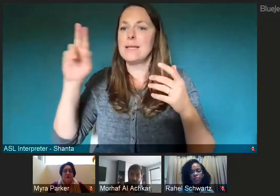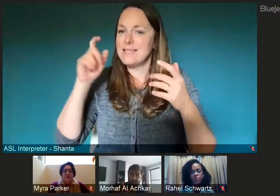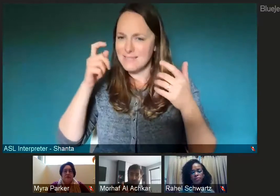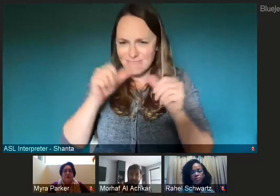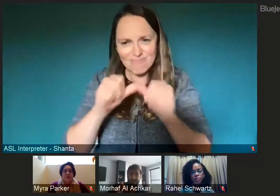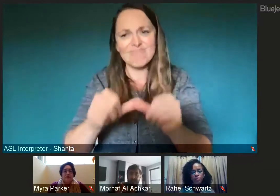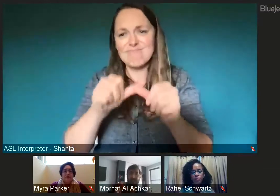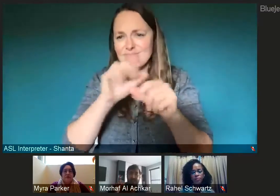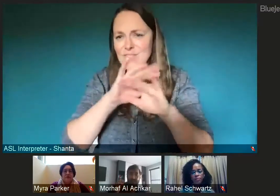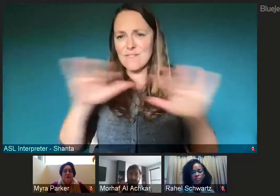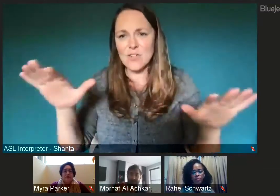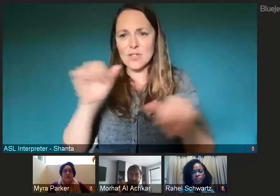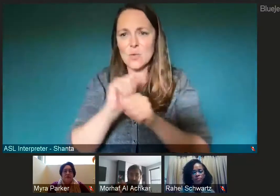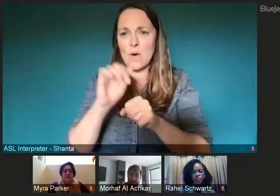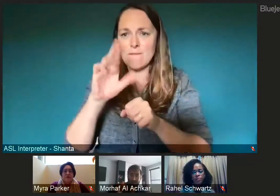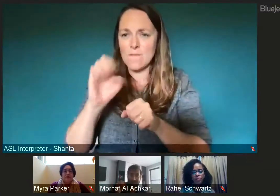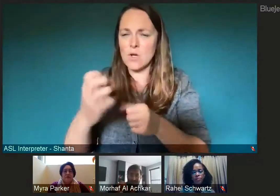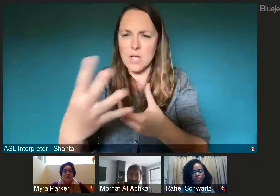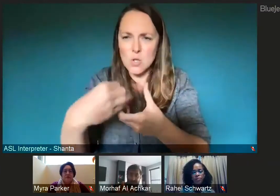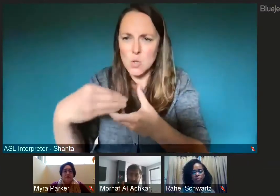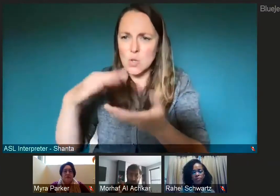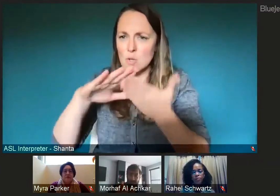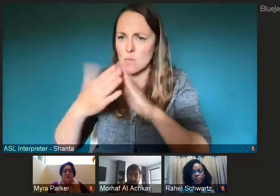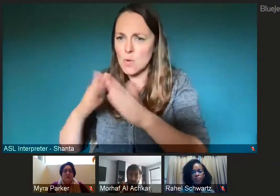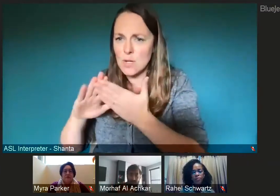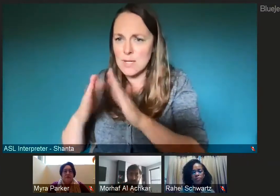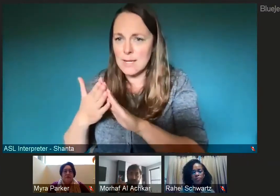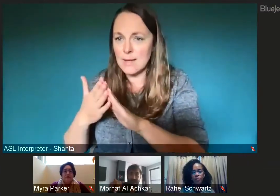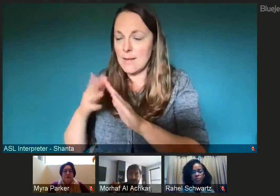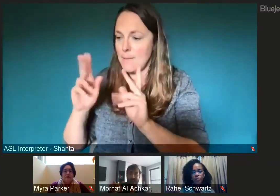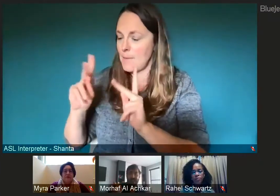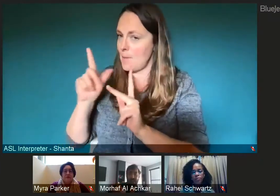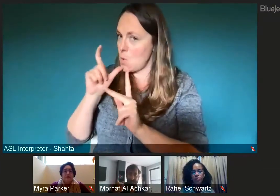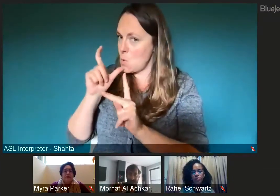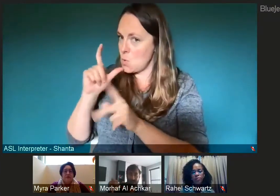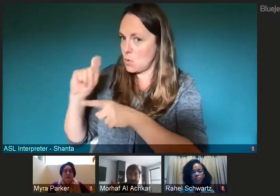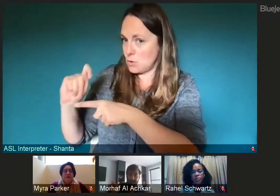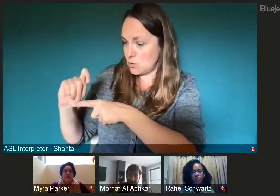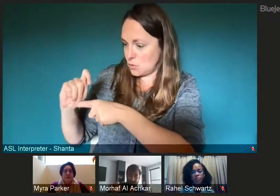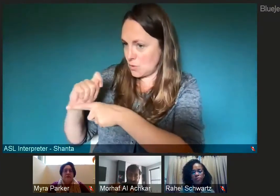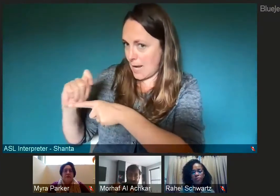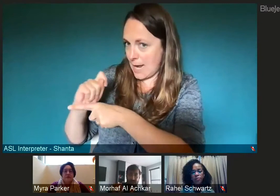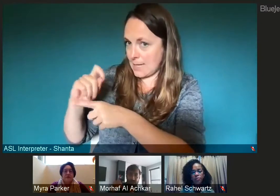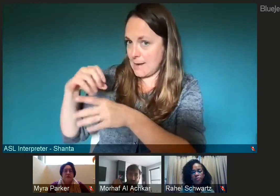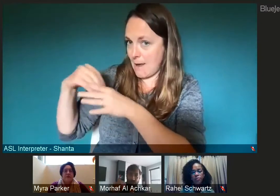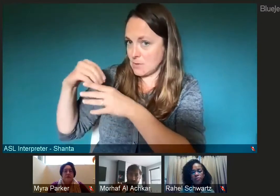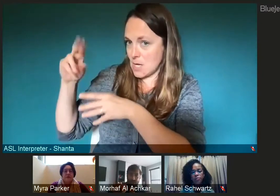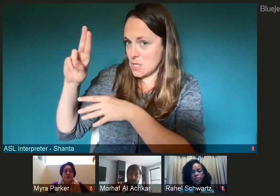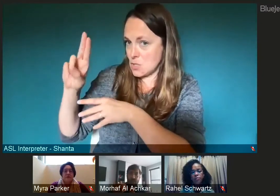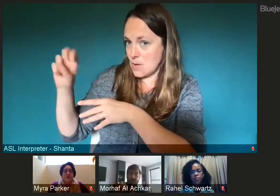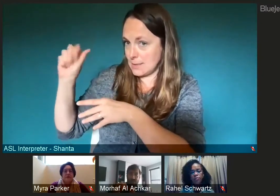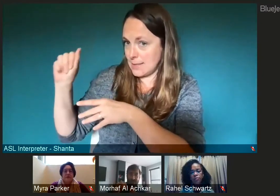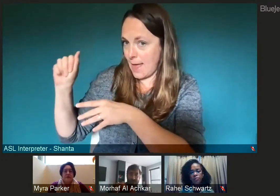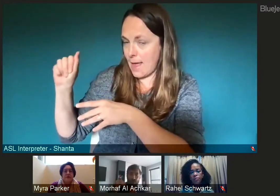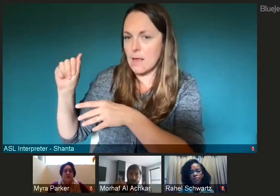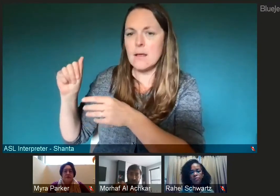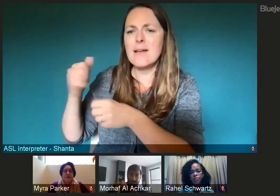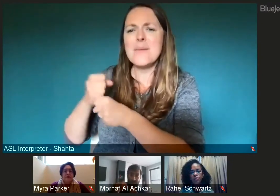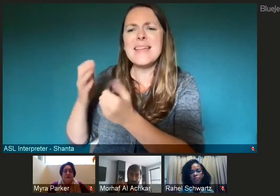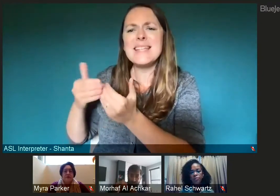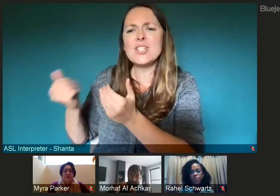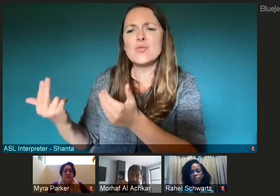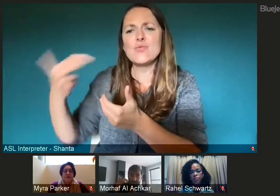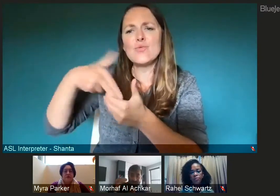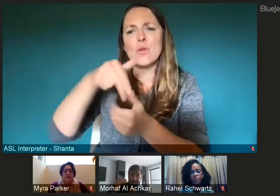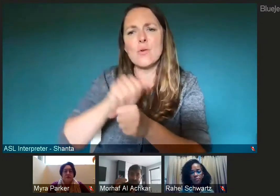include our community, make the pathway easier for people who are trained outside the U.S. to join the workforce and work